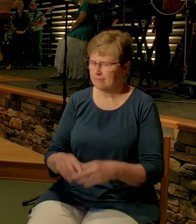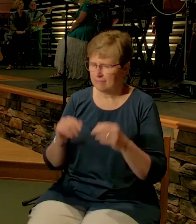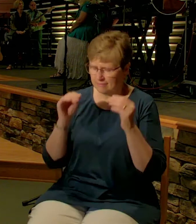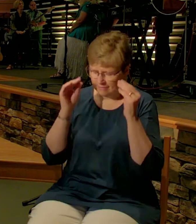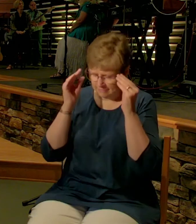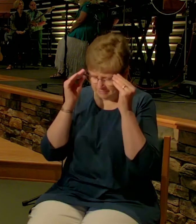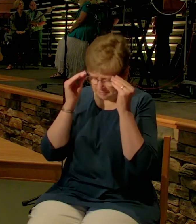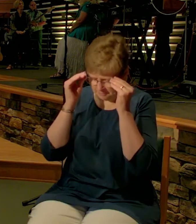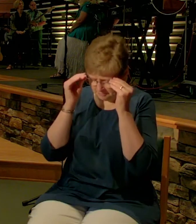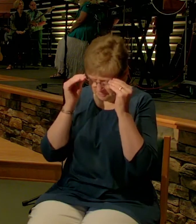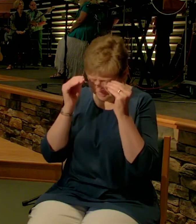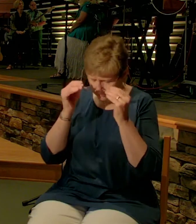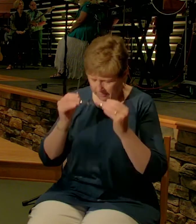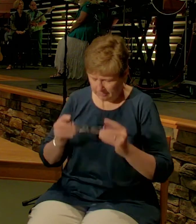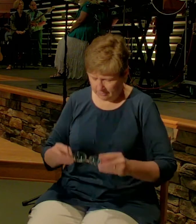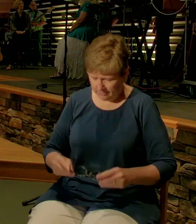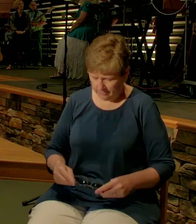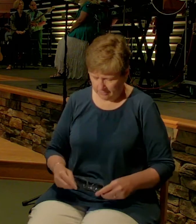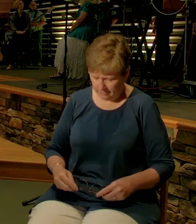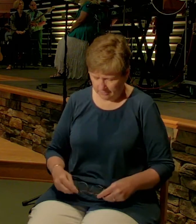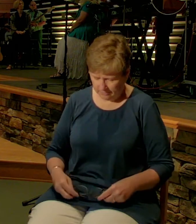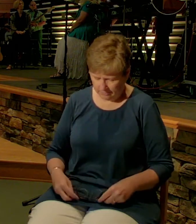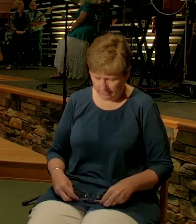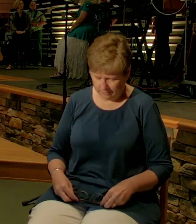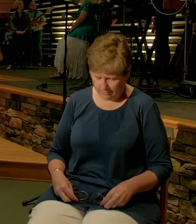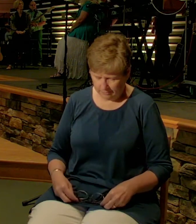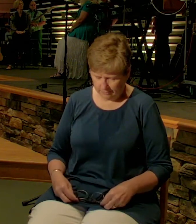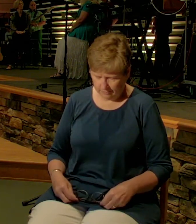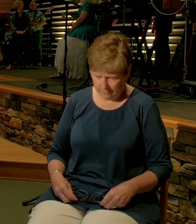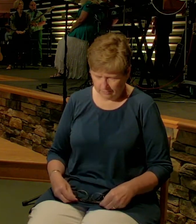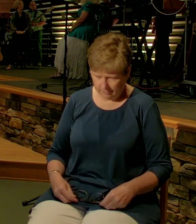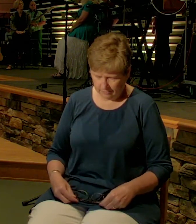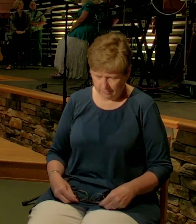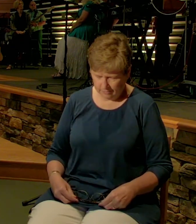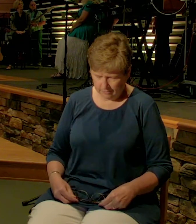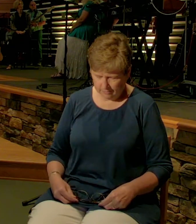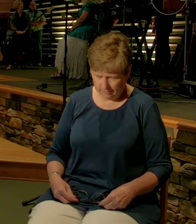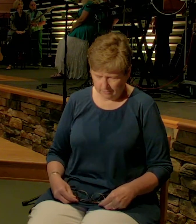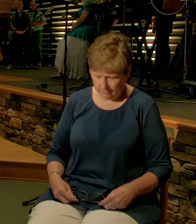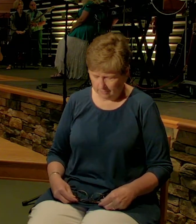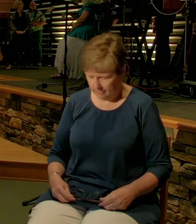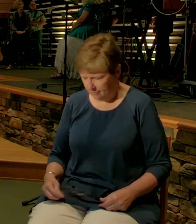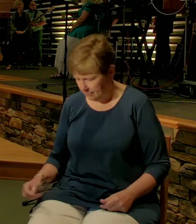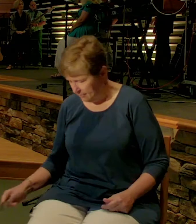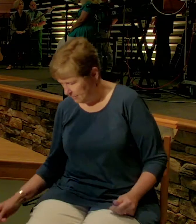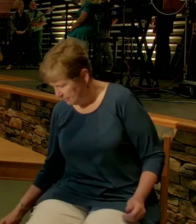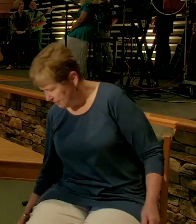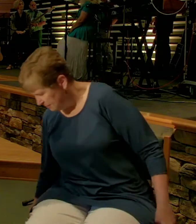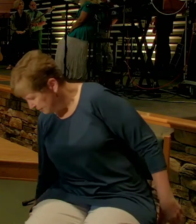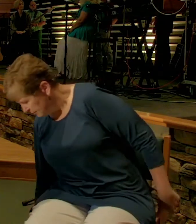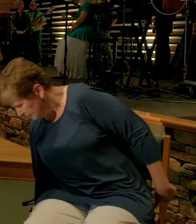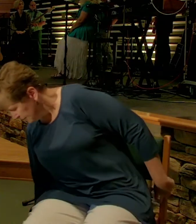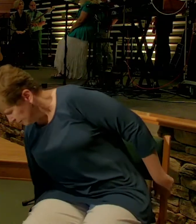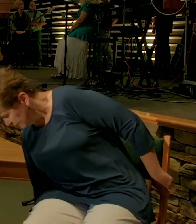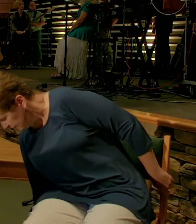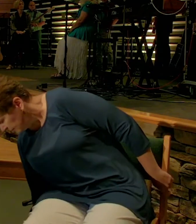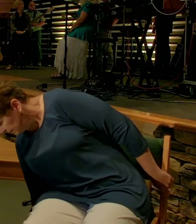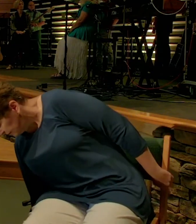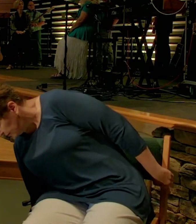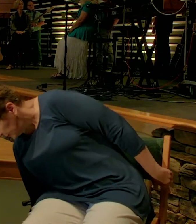then we vote on things like the budget or other needs that the body of Christ has in this corner of the